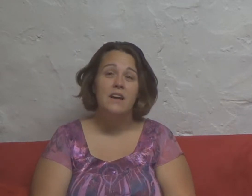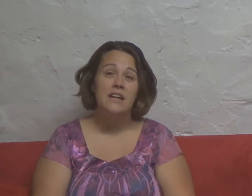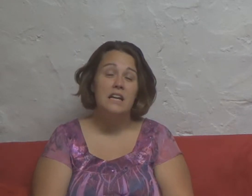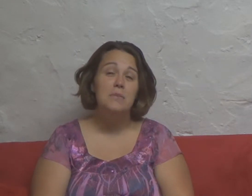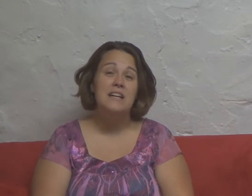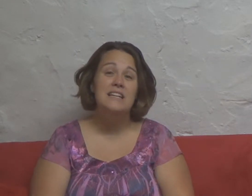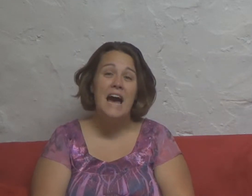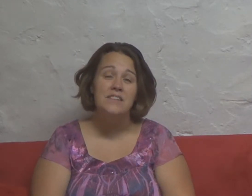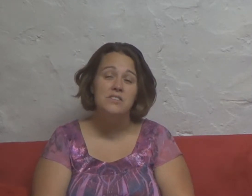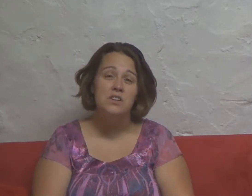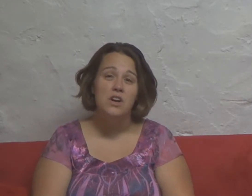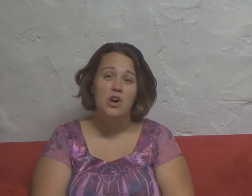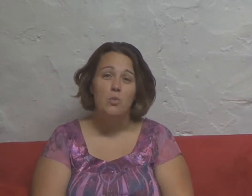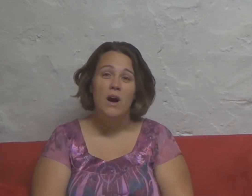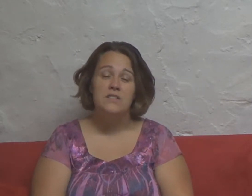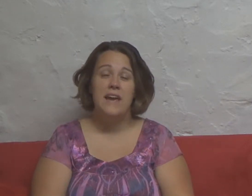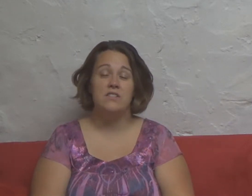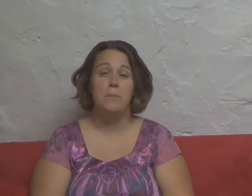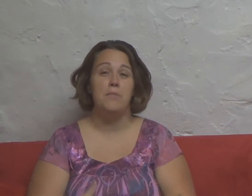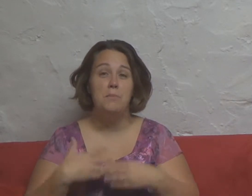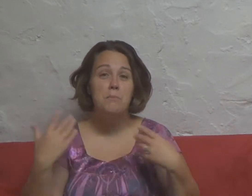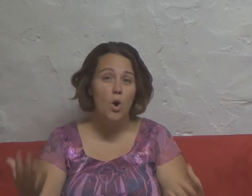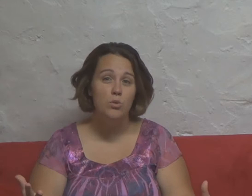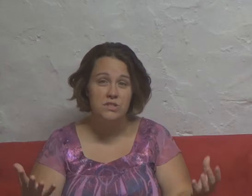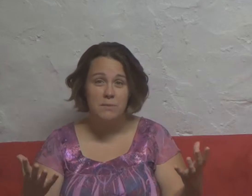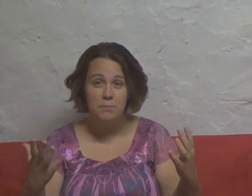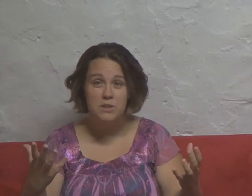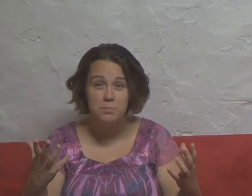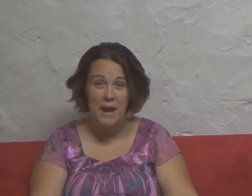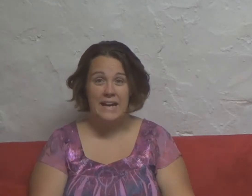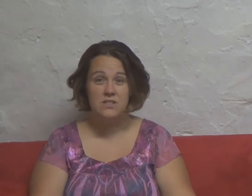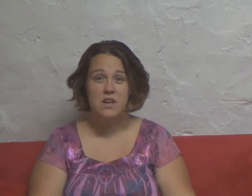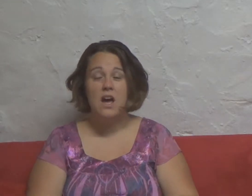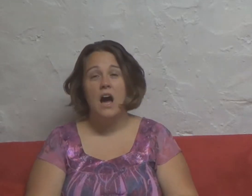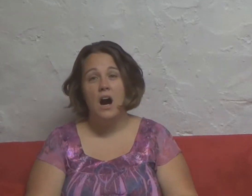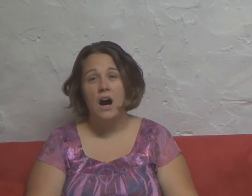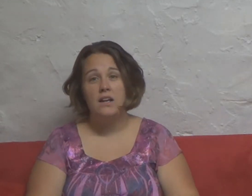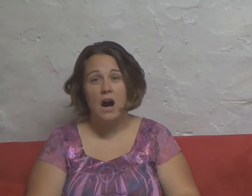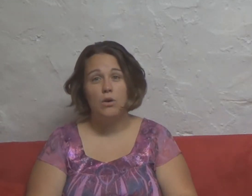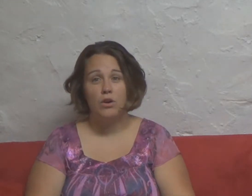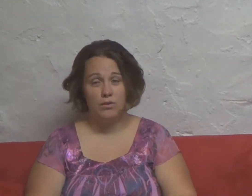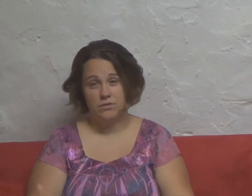Can anybody guess what takes up the most space on our Earth?